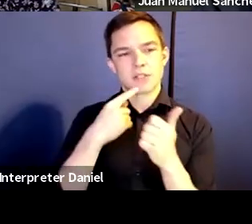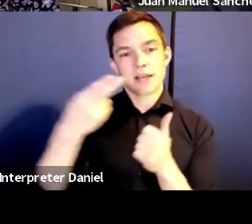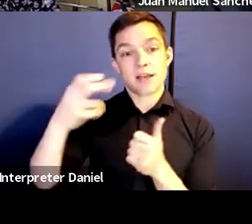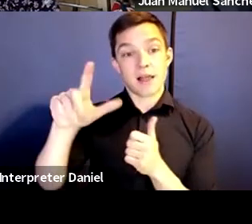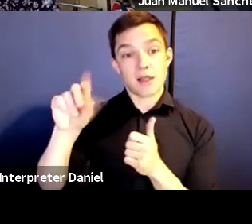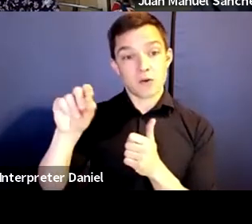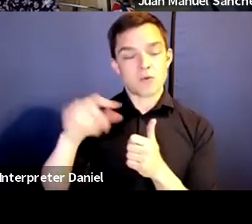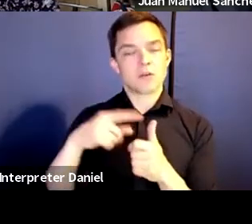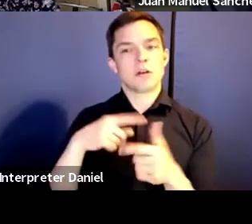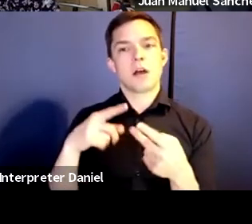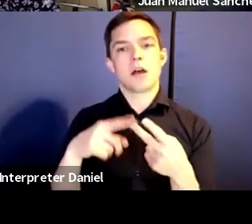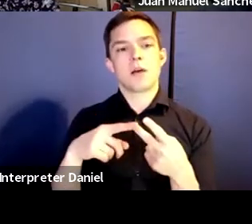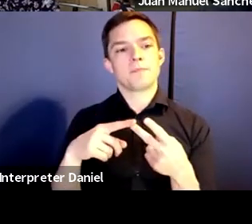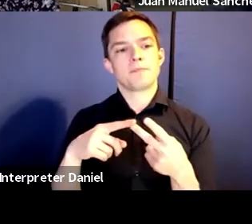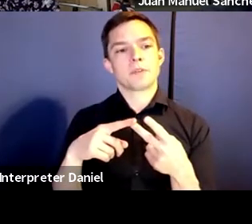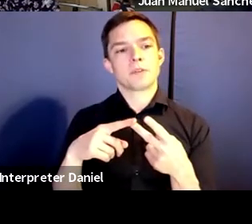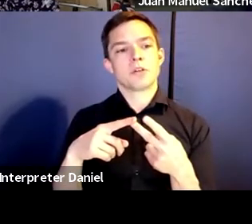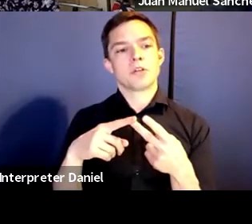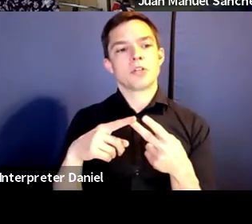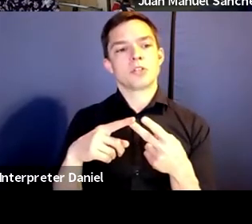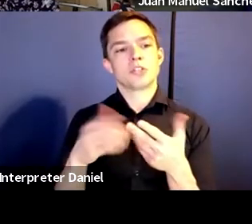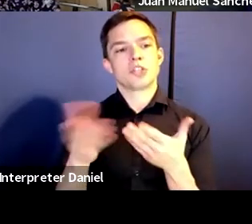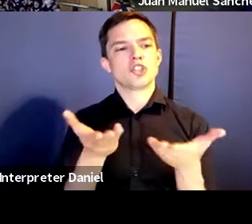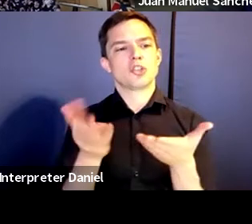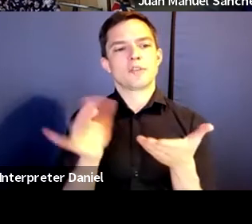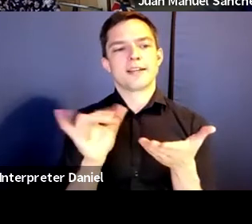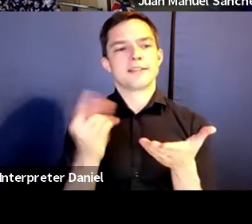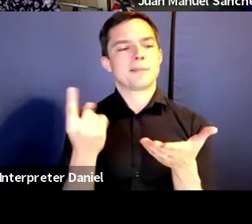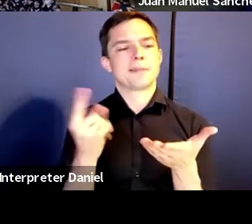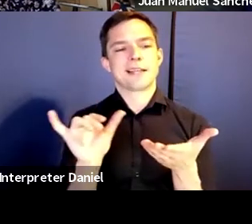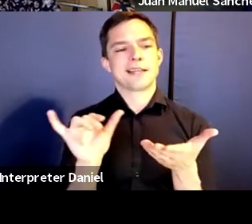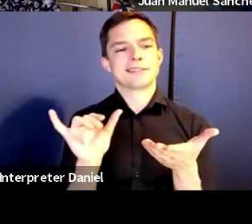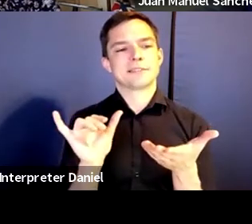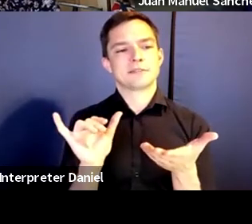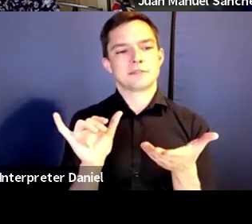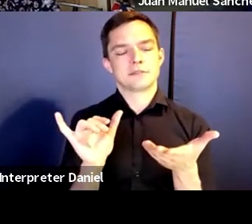how to get to serve us something like